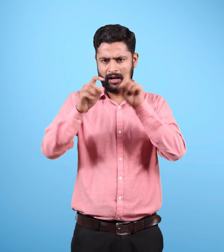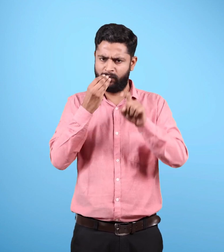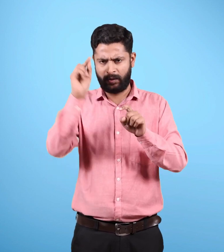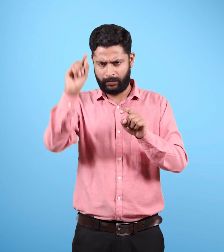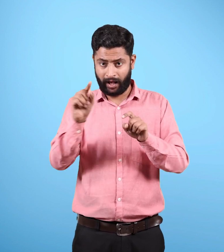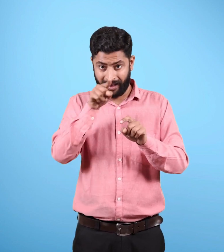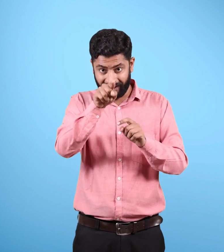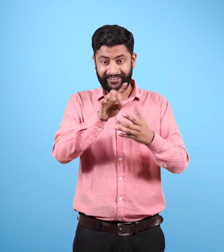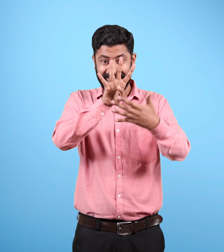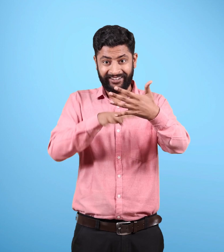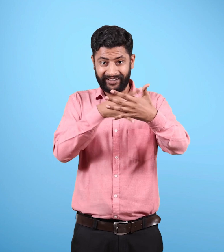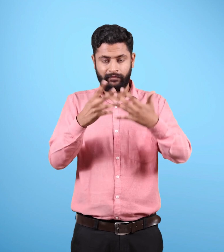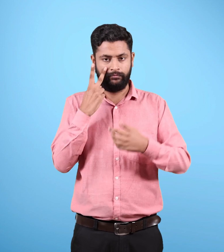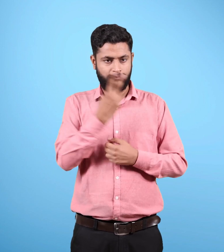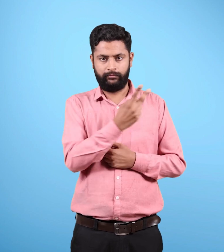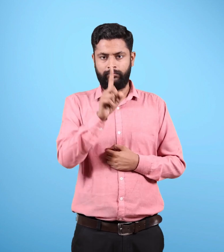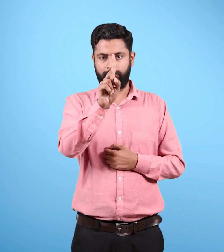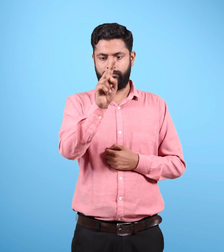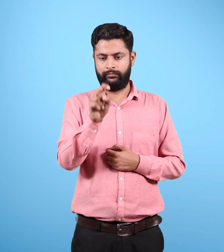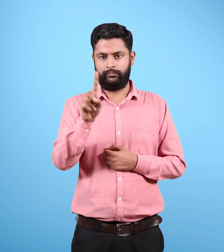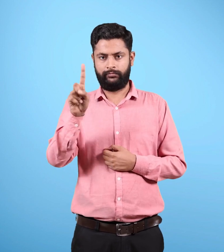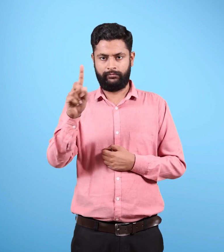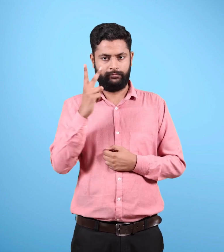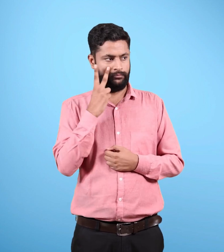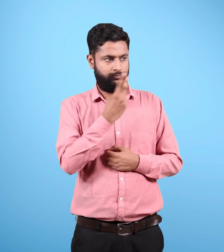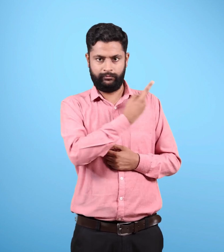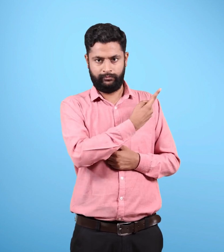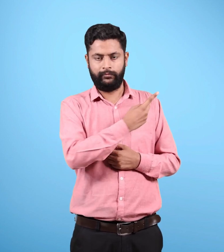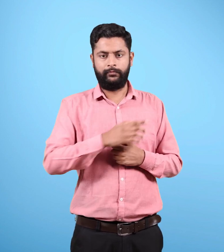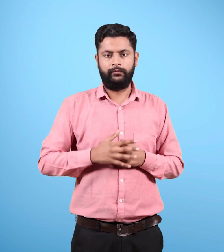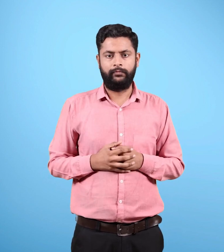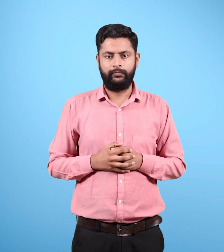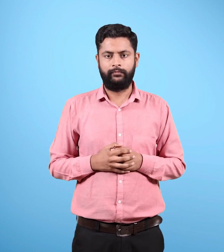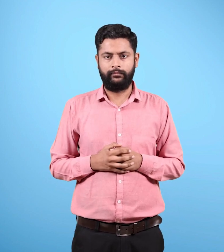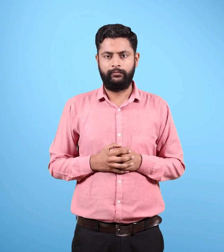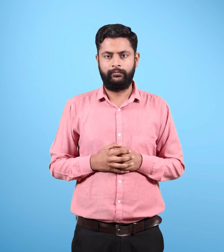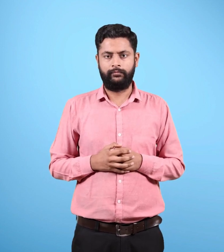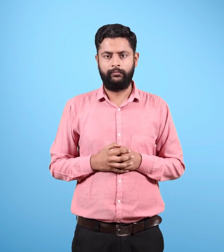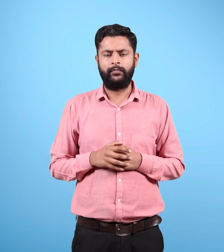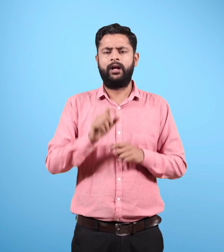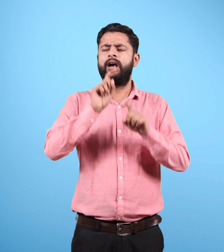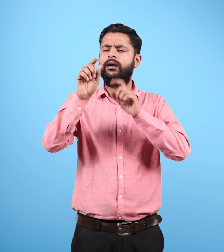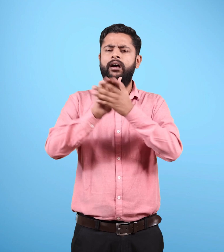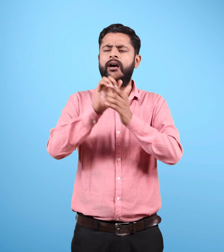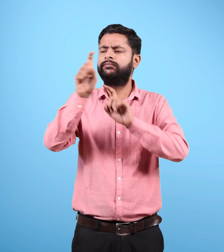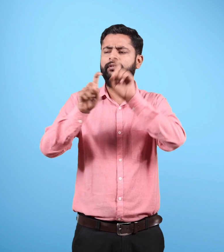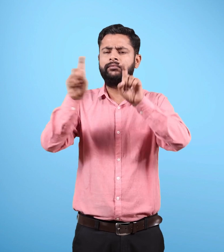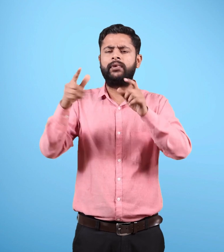List all the items in your notebook as given in Table 1.1 for as